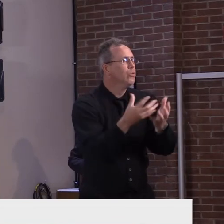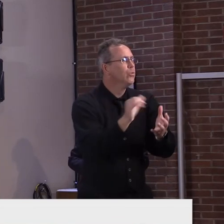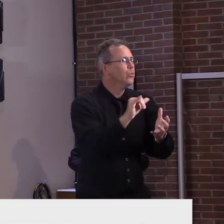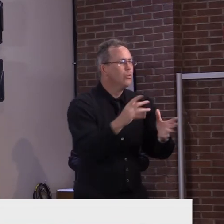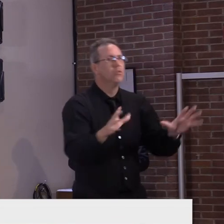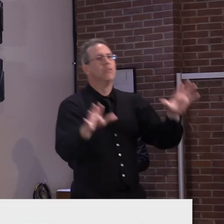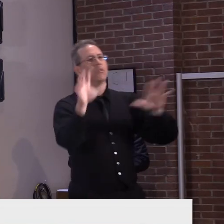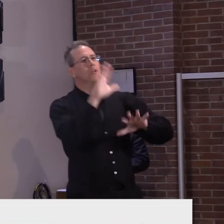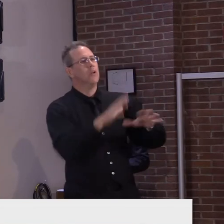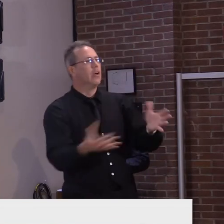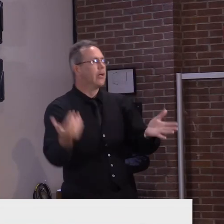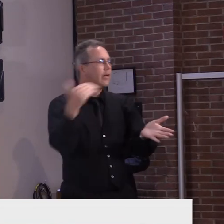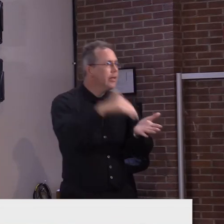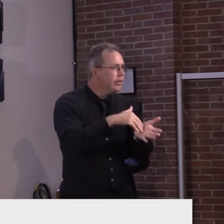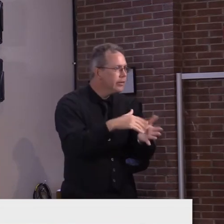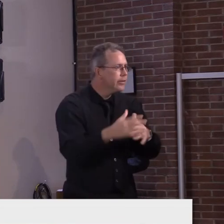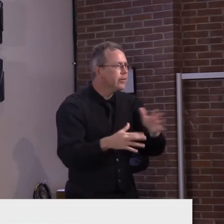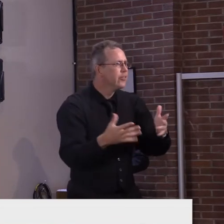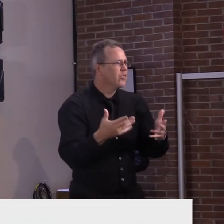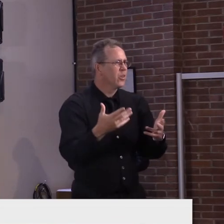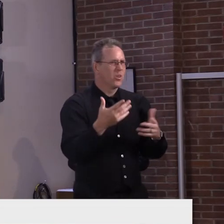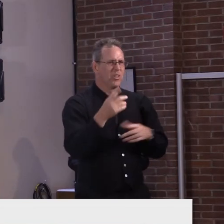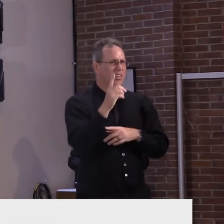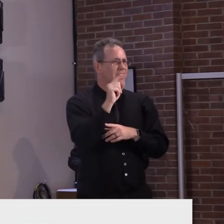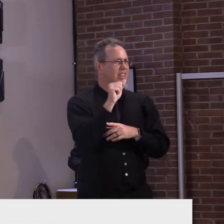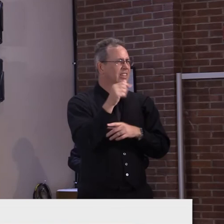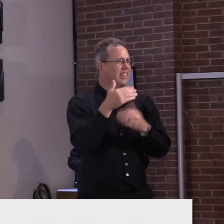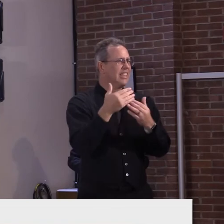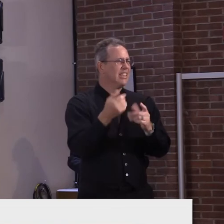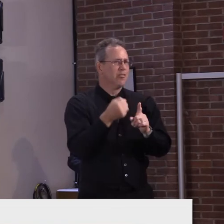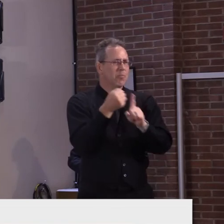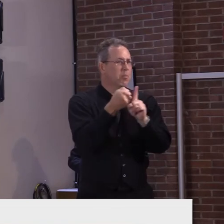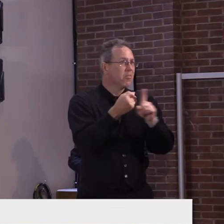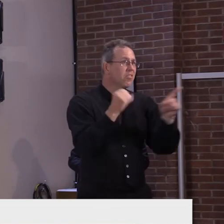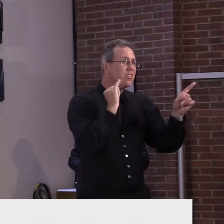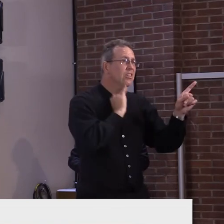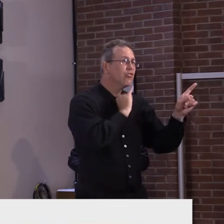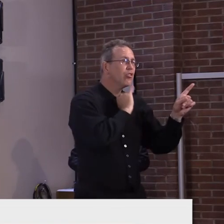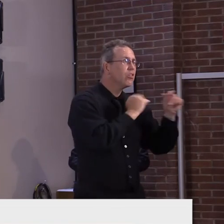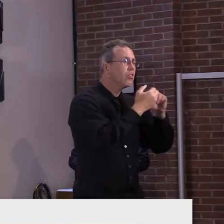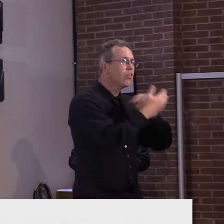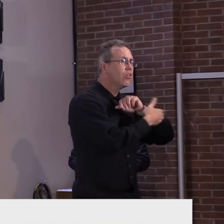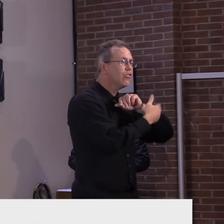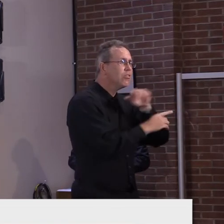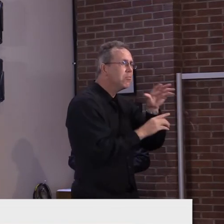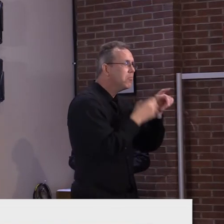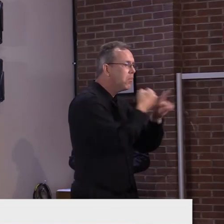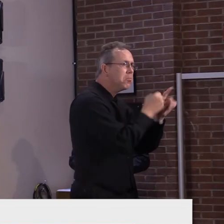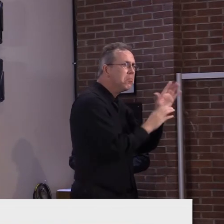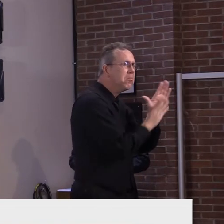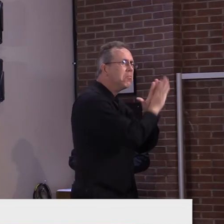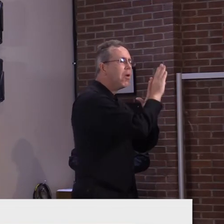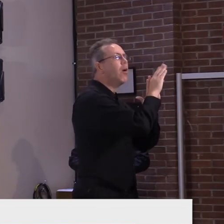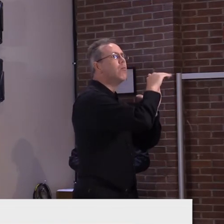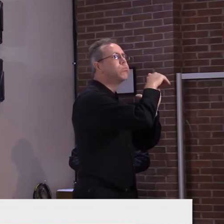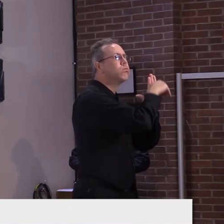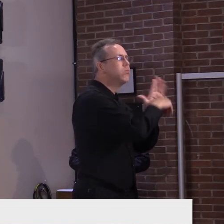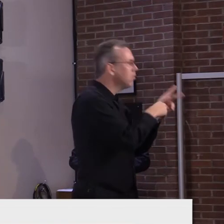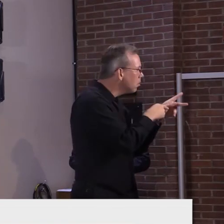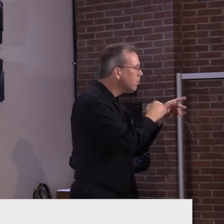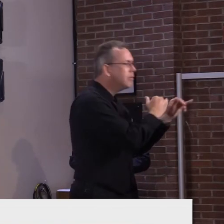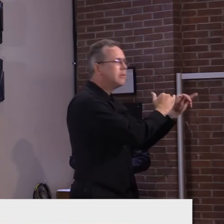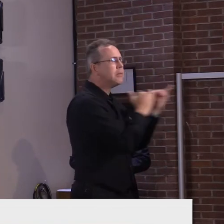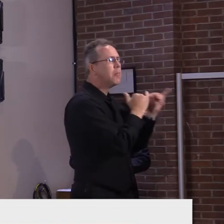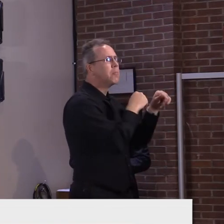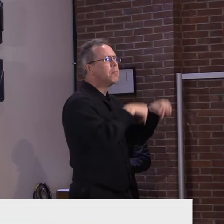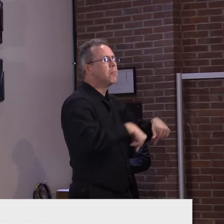many populations and has decreased in all those locations to a significant but